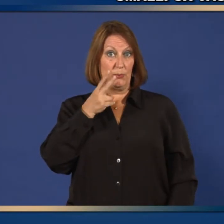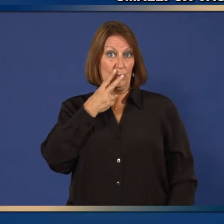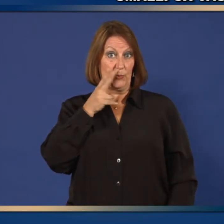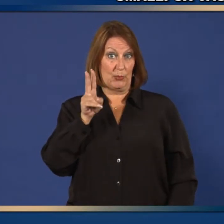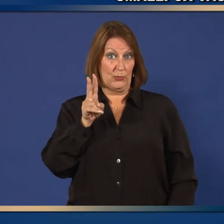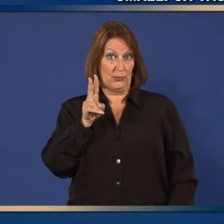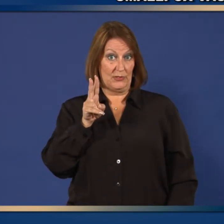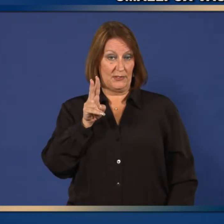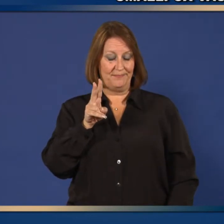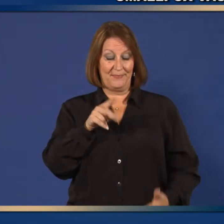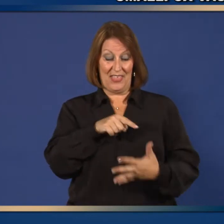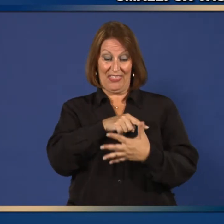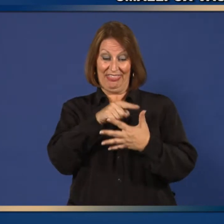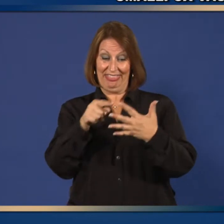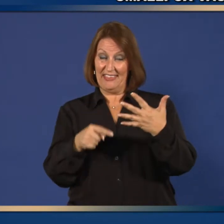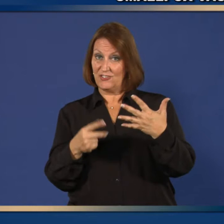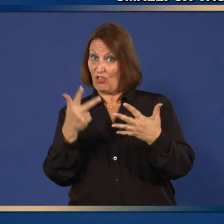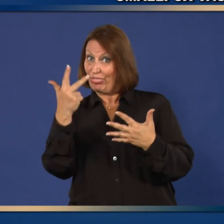the age of 50,